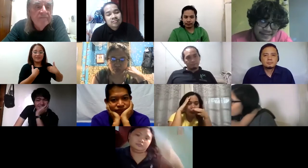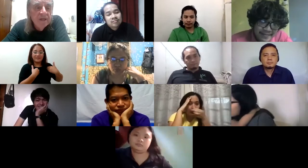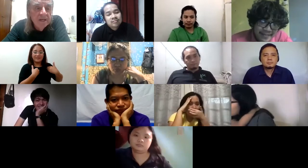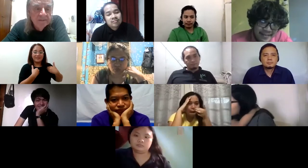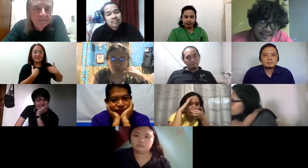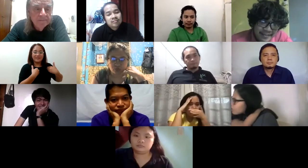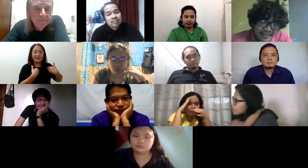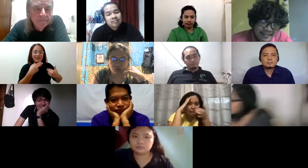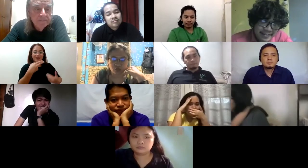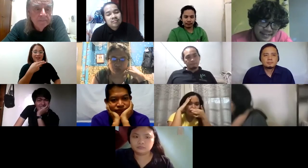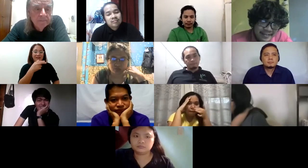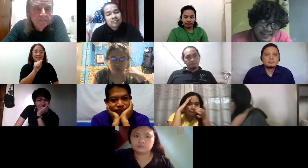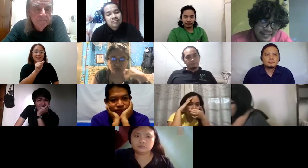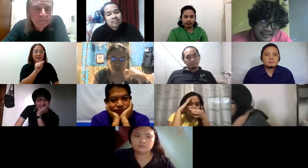H-A-V-E.